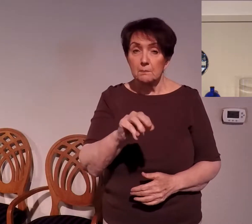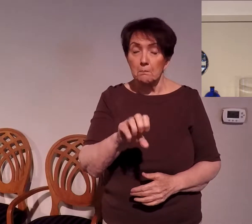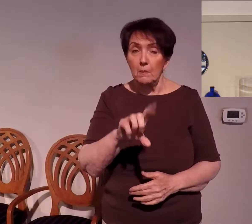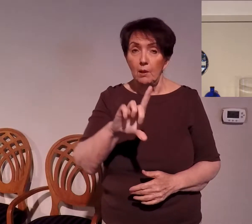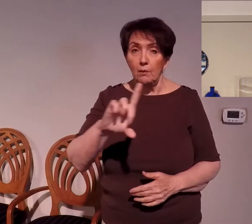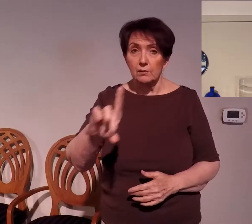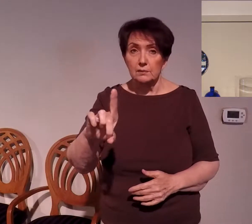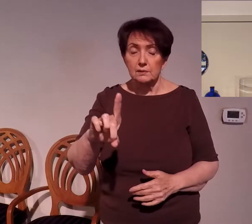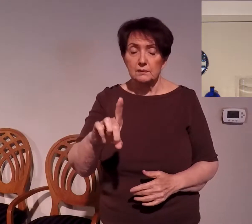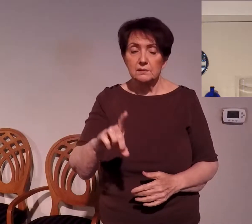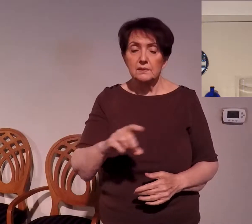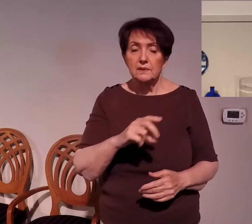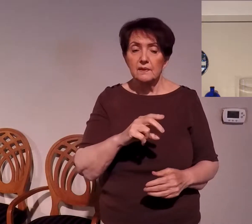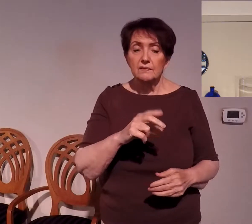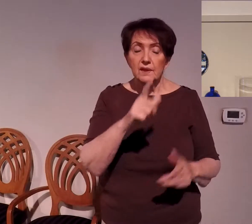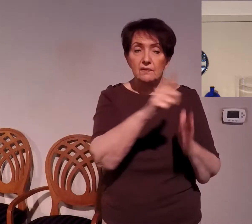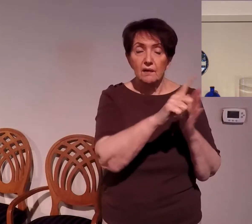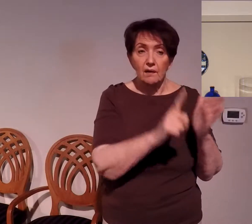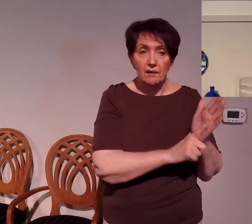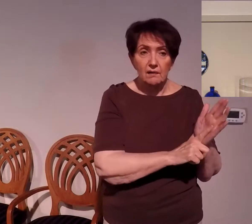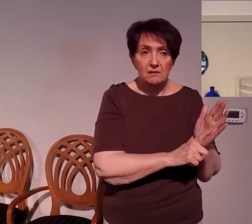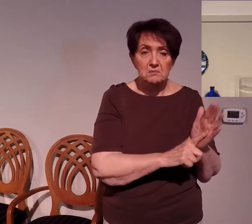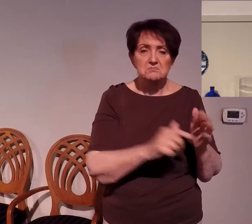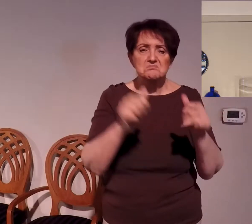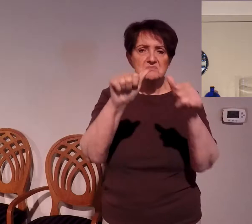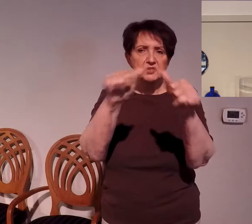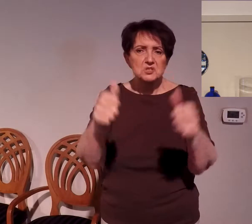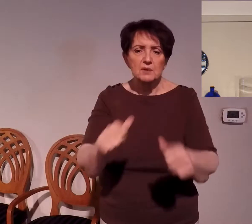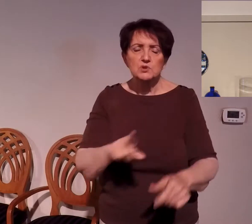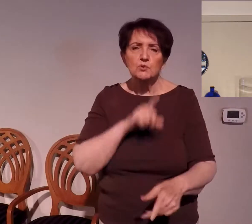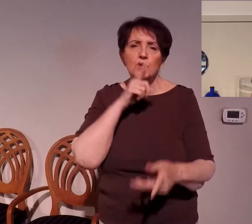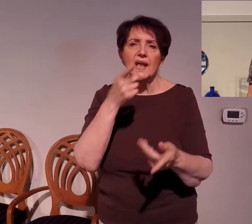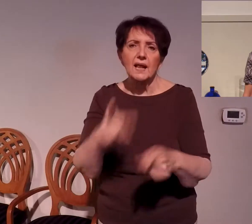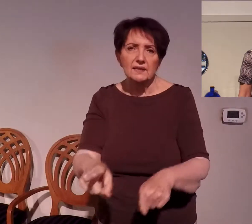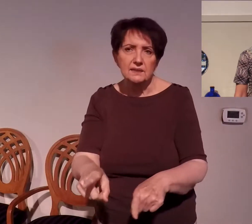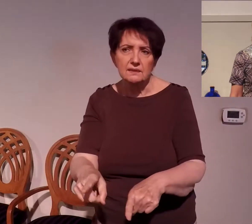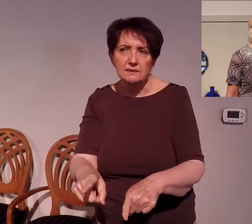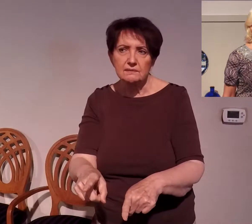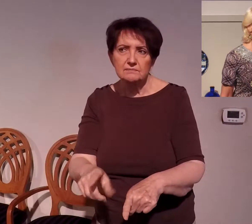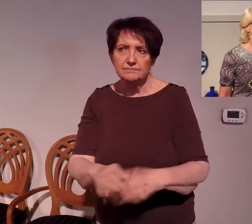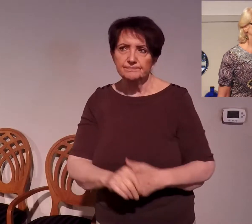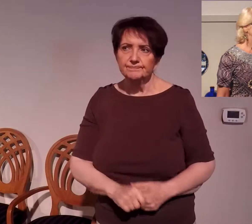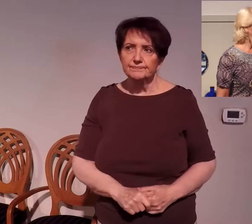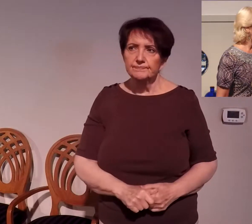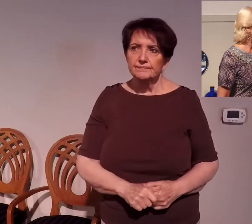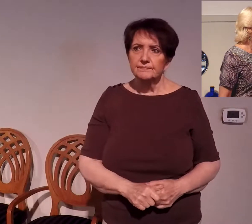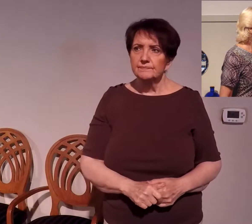law takes to shape into reality. Now, humanity has spent